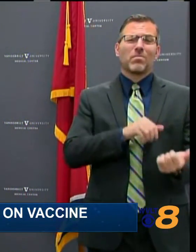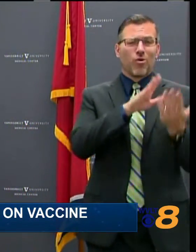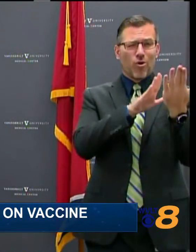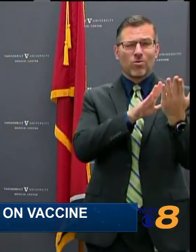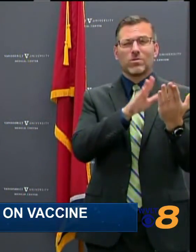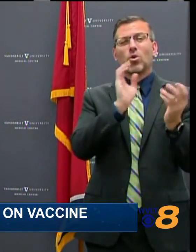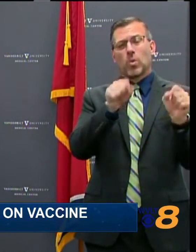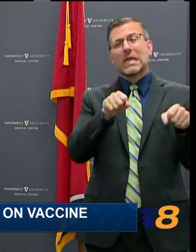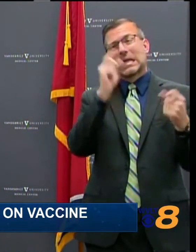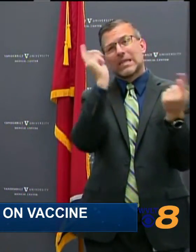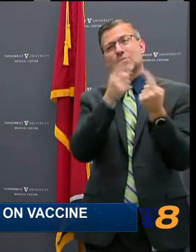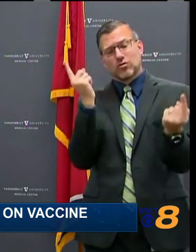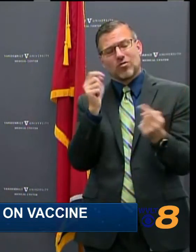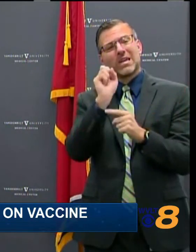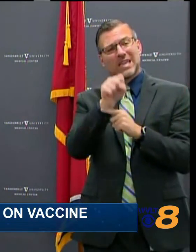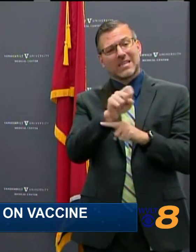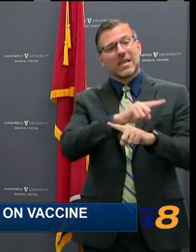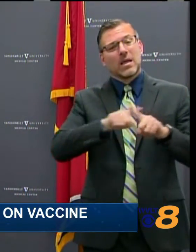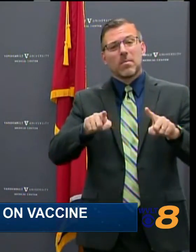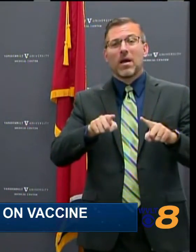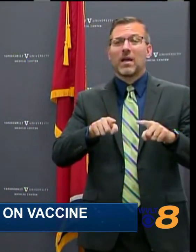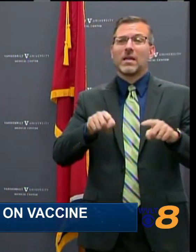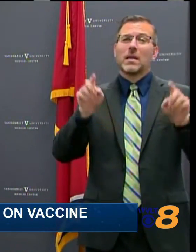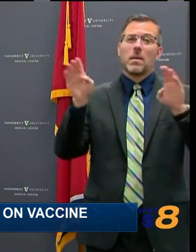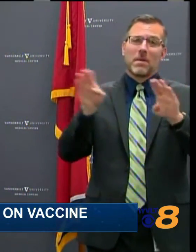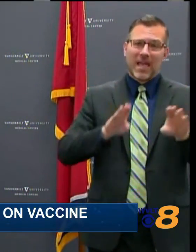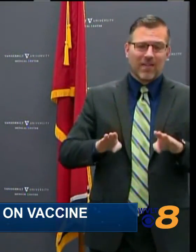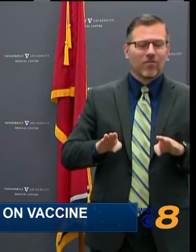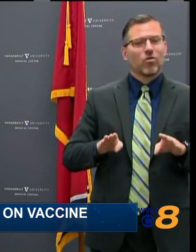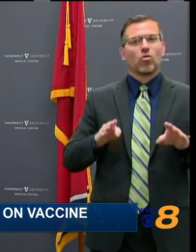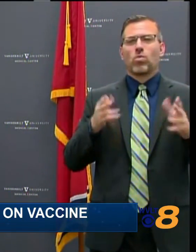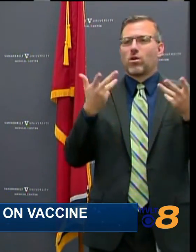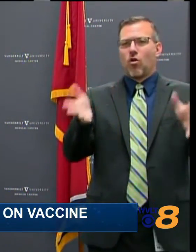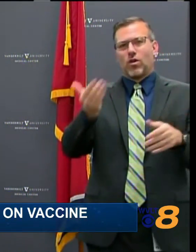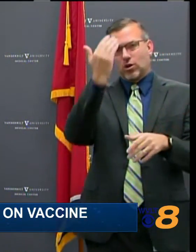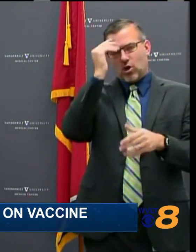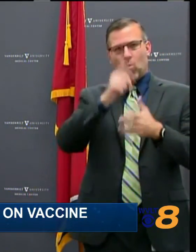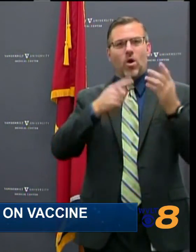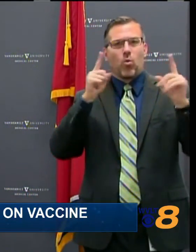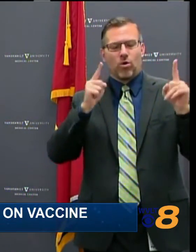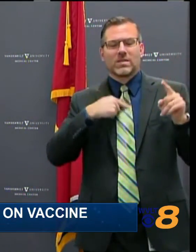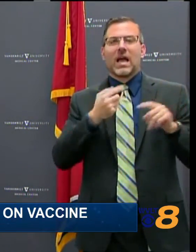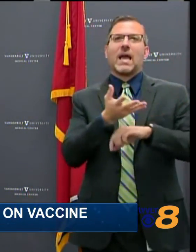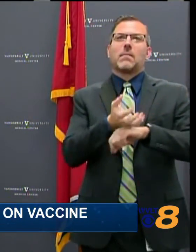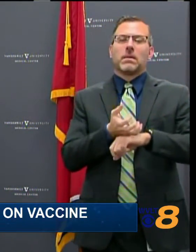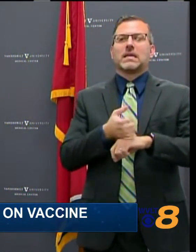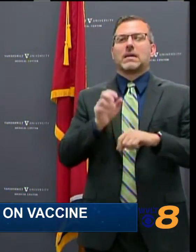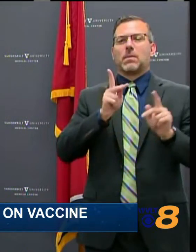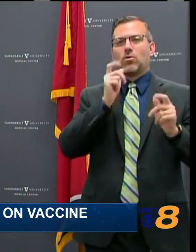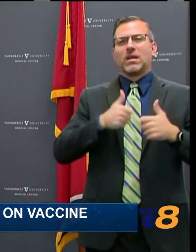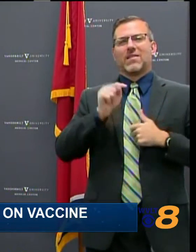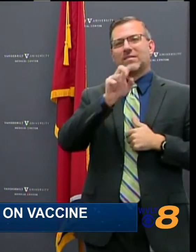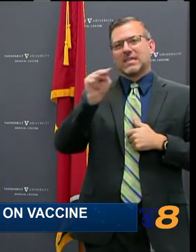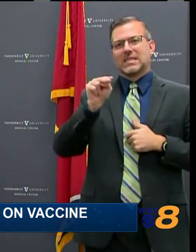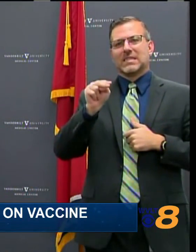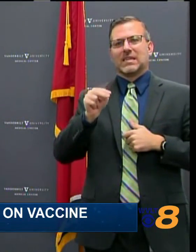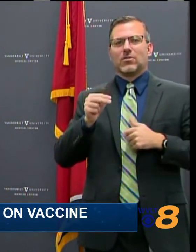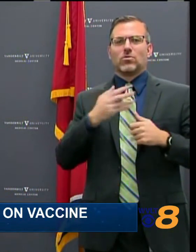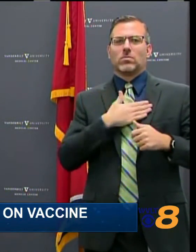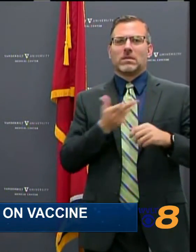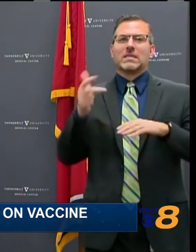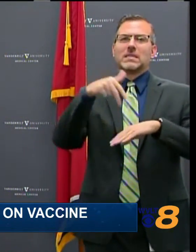argued about, but the need for behavior cannot be argued about. And I implore Tennesseans to step up and to engage